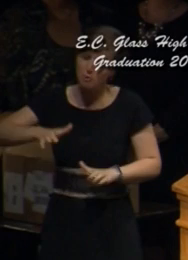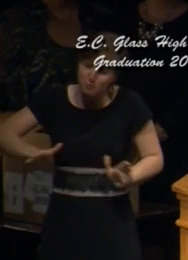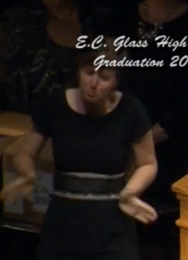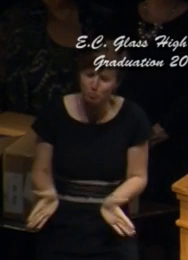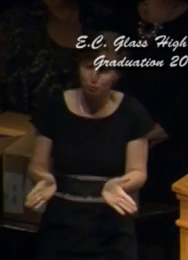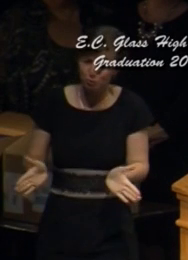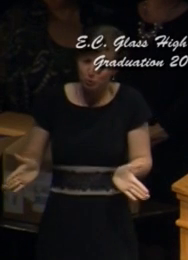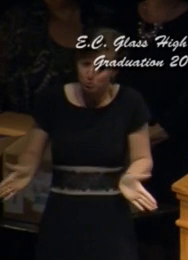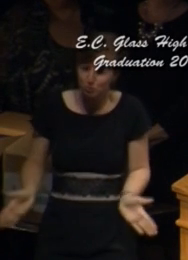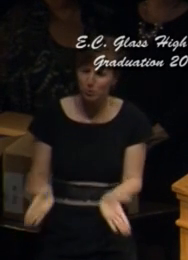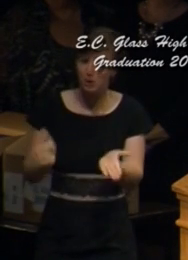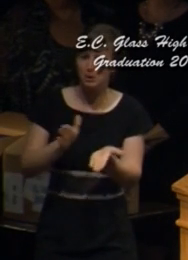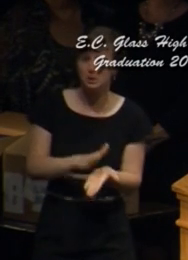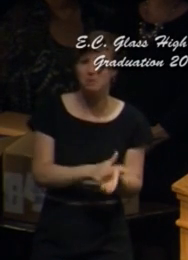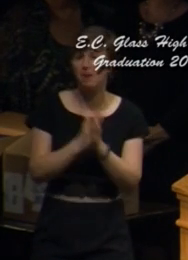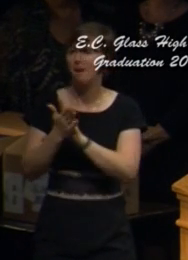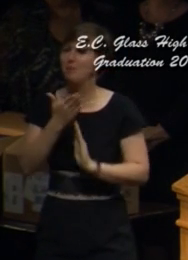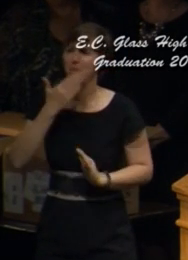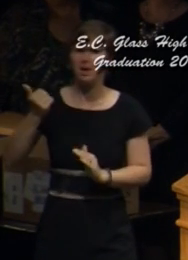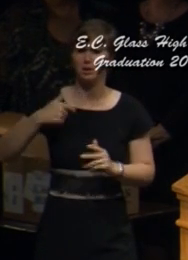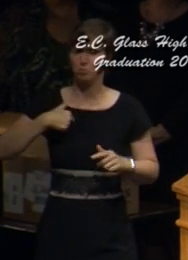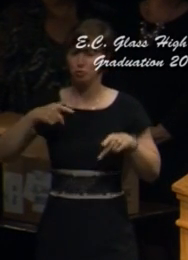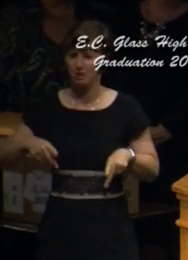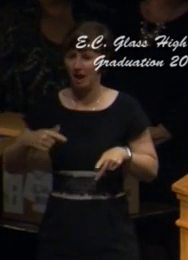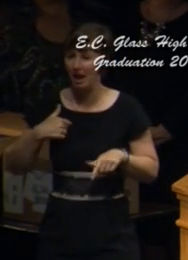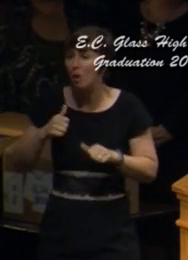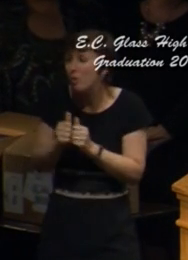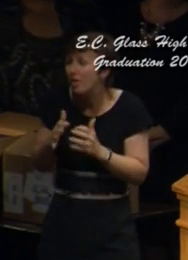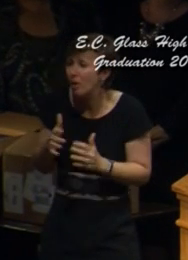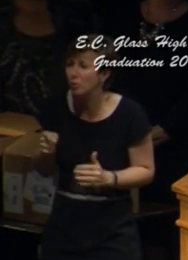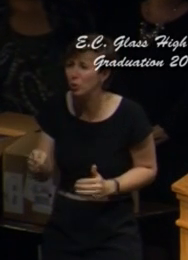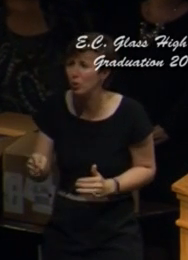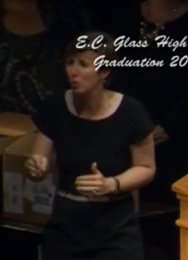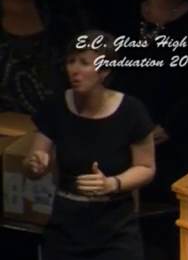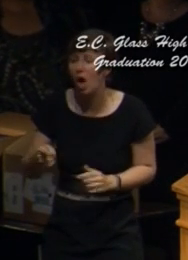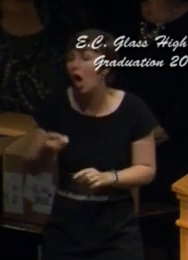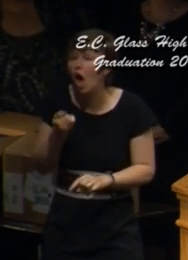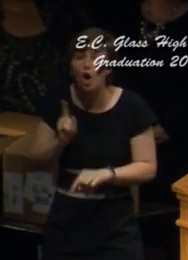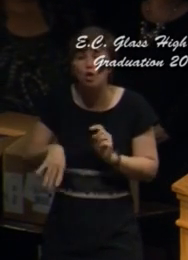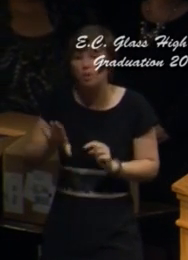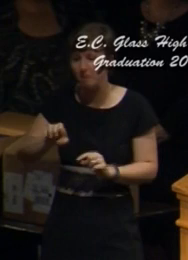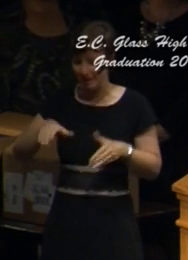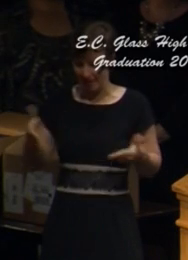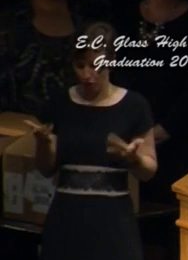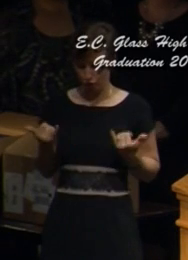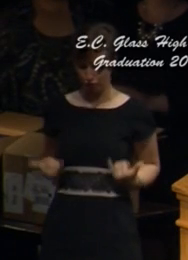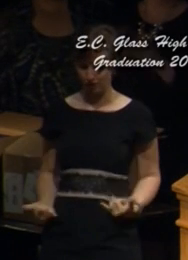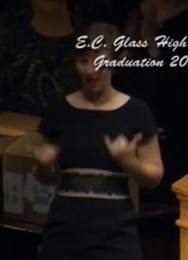me to be the best person I can be. Without you, I wouldn't be where I am today.